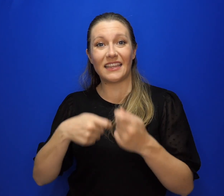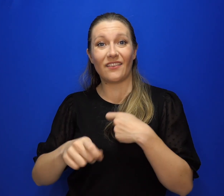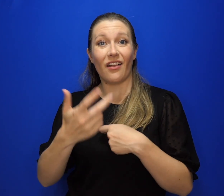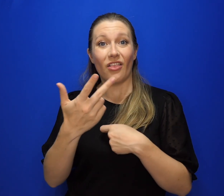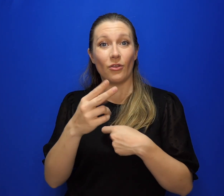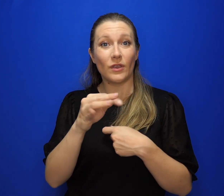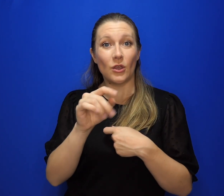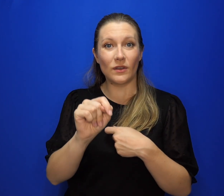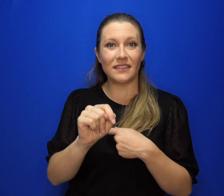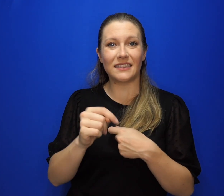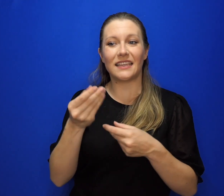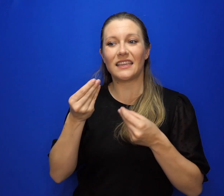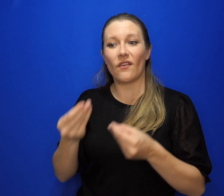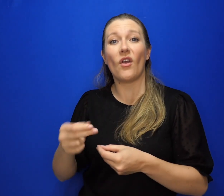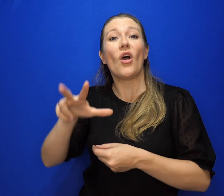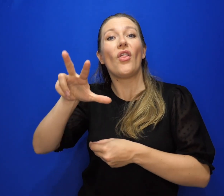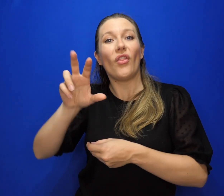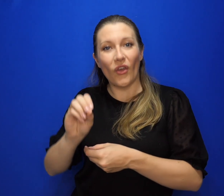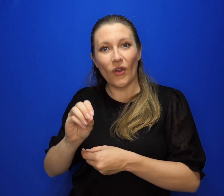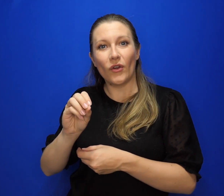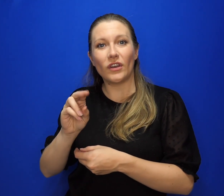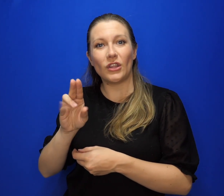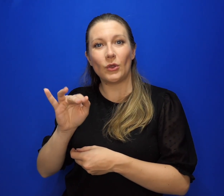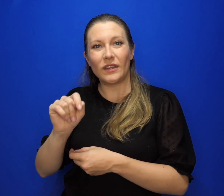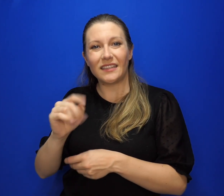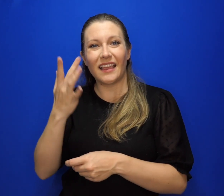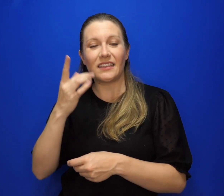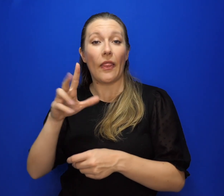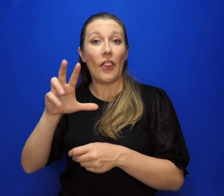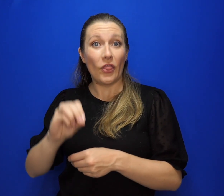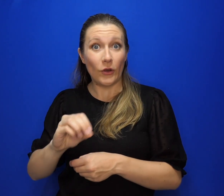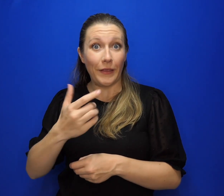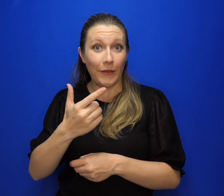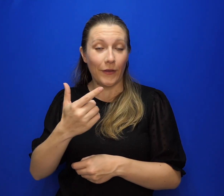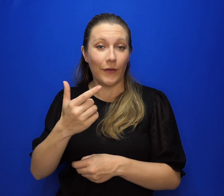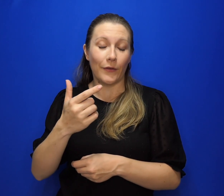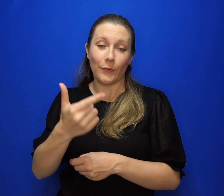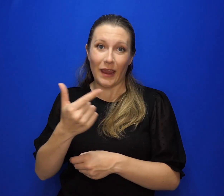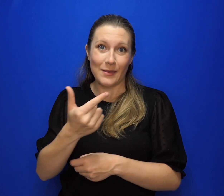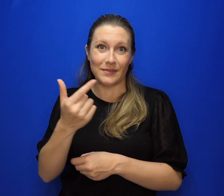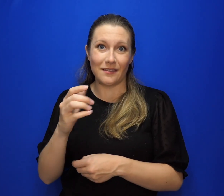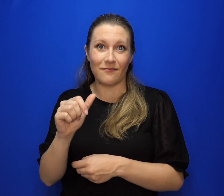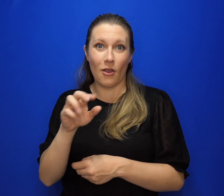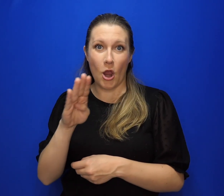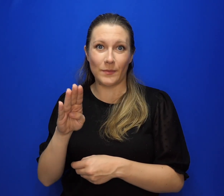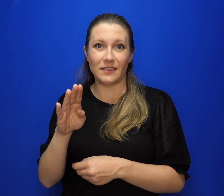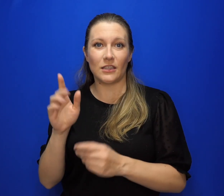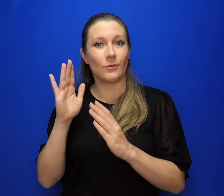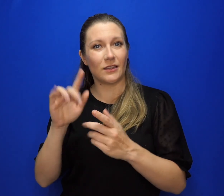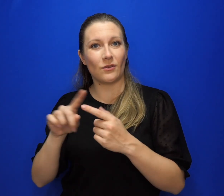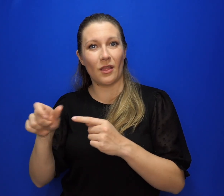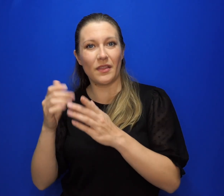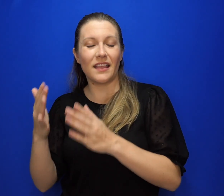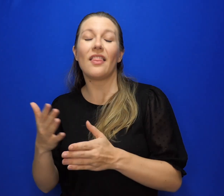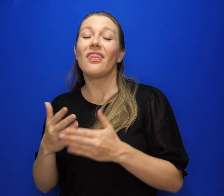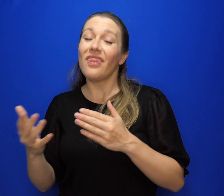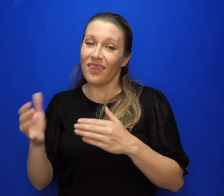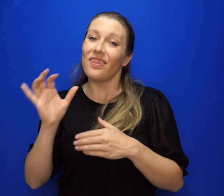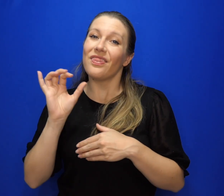because the number 30 sticks in your head while you're dialing it up and you're paying attention to something else. That's the way I see it happen with pumps more often than